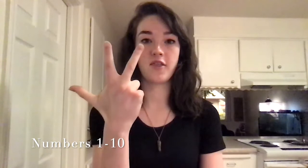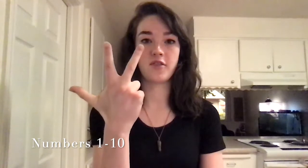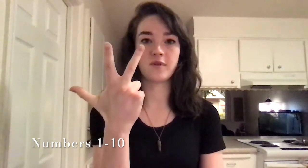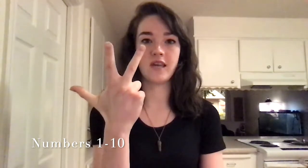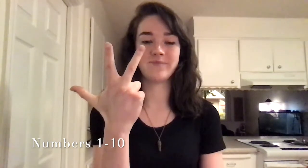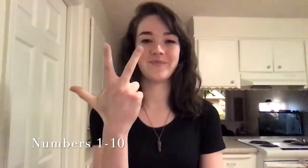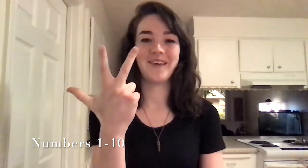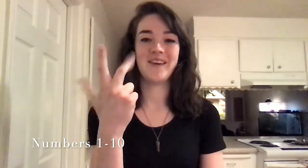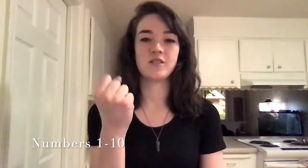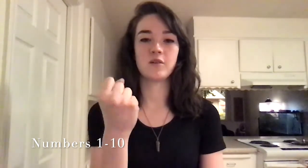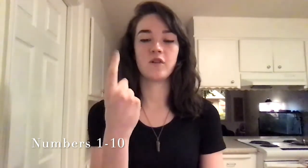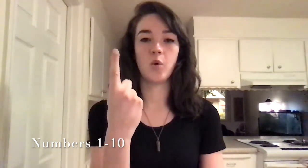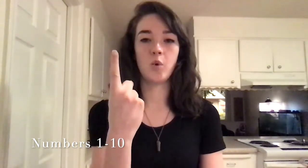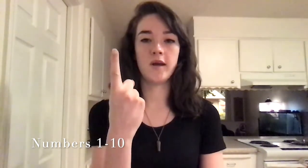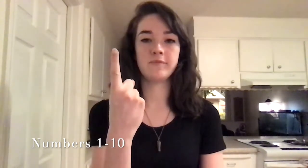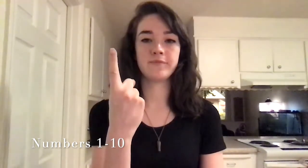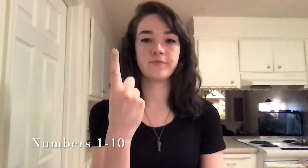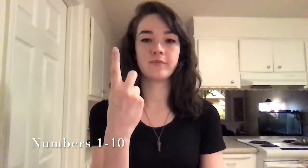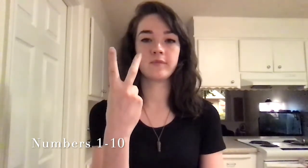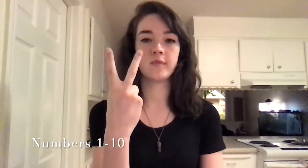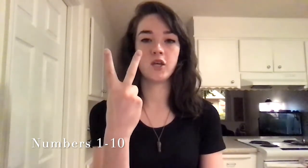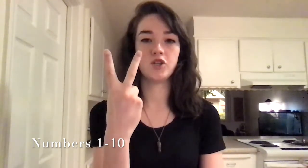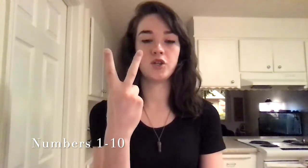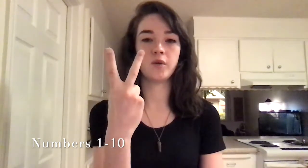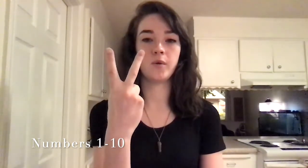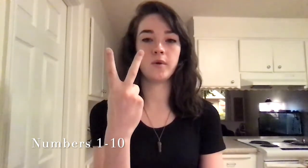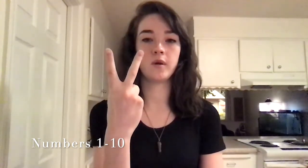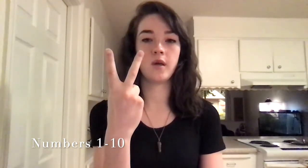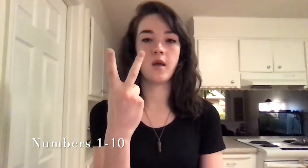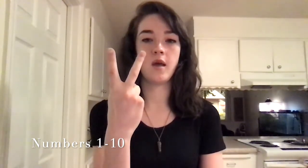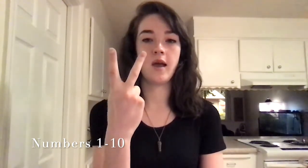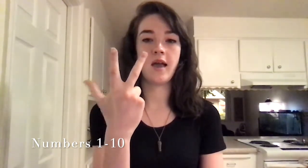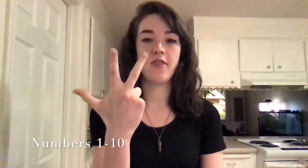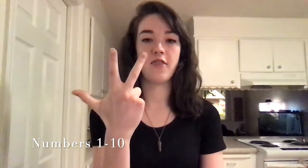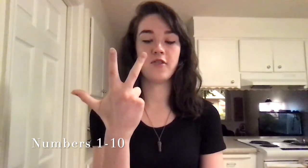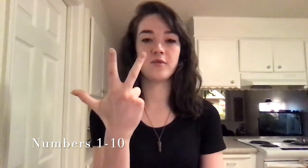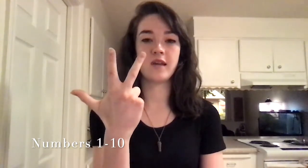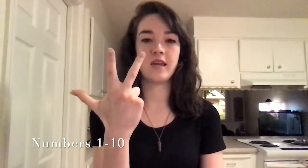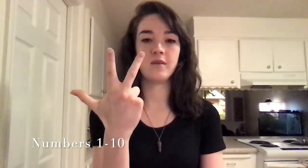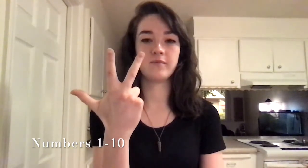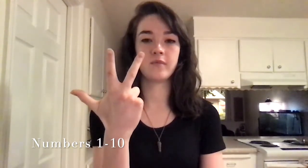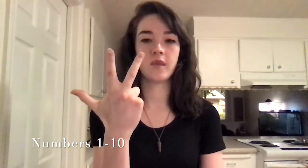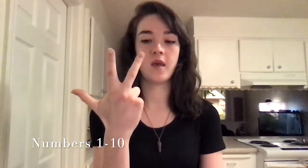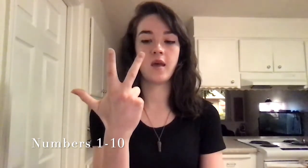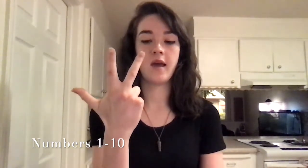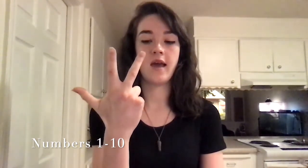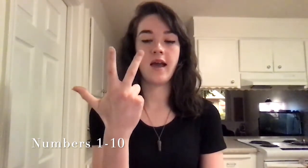3. So I've got 1, 2, 3, and